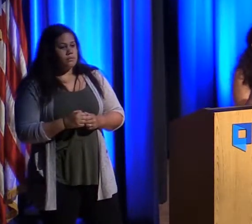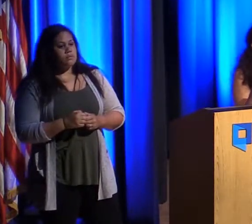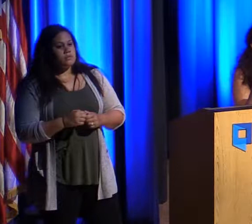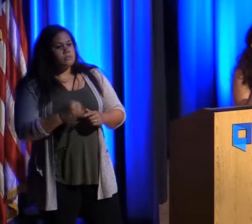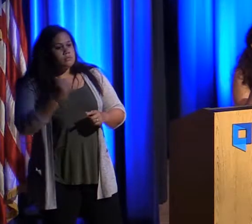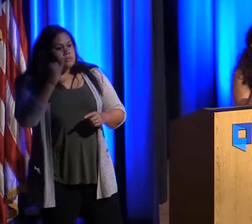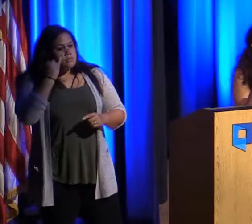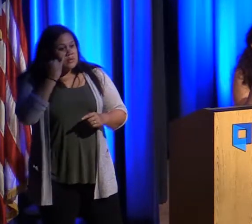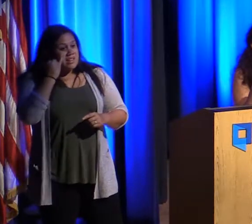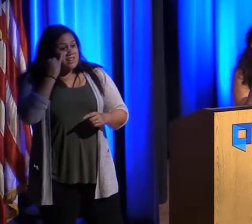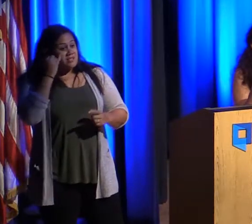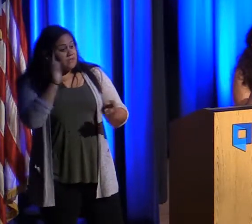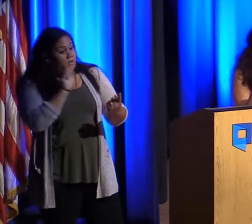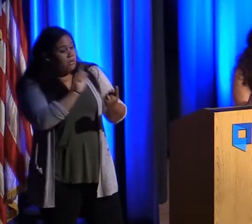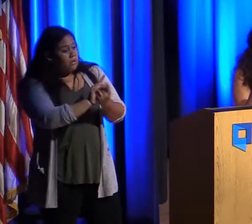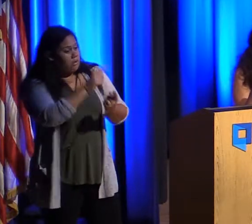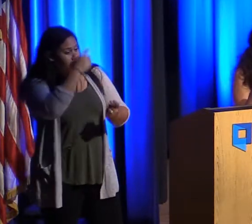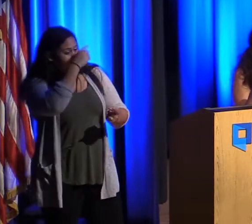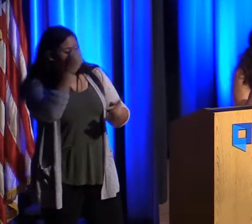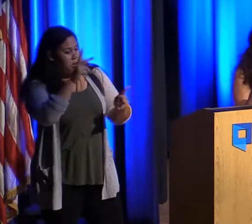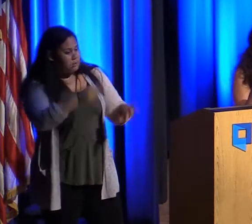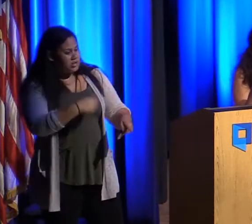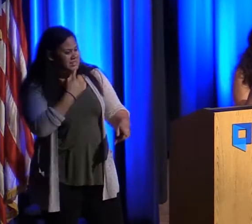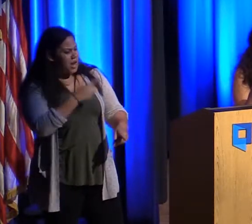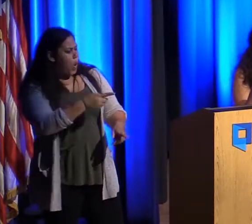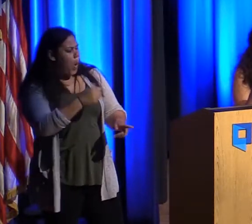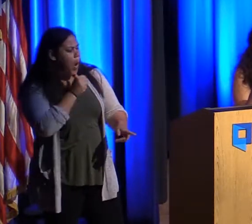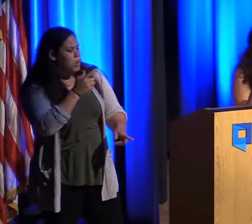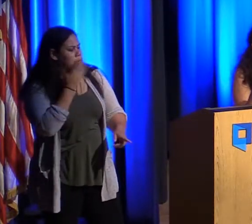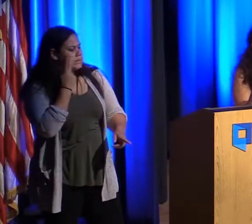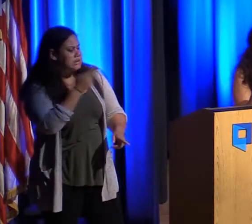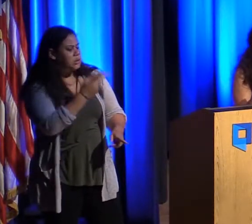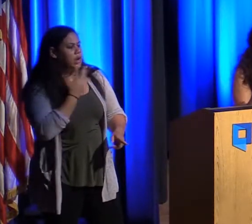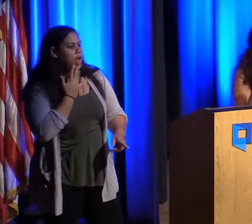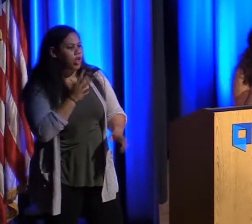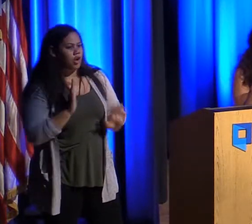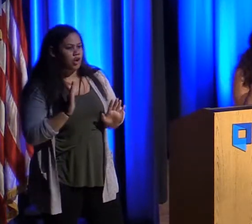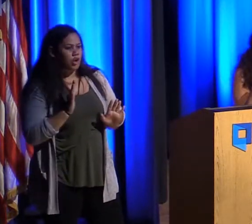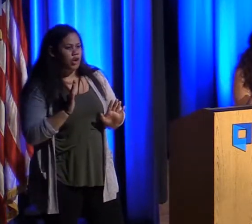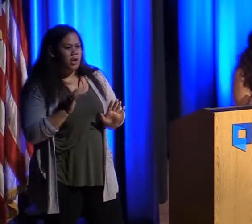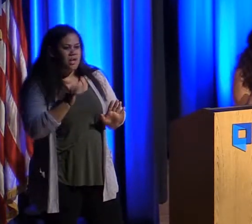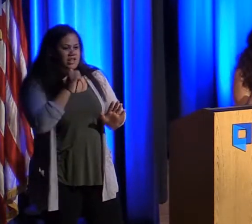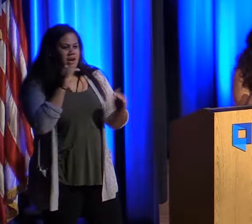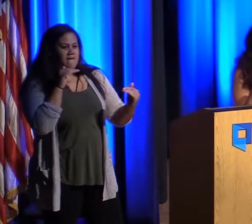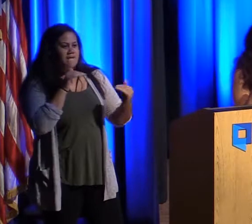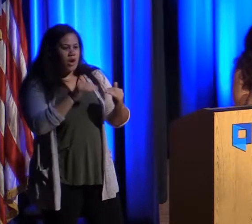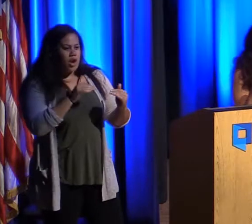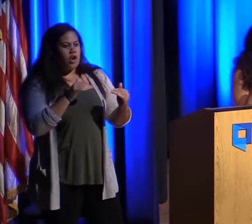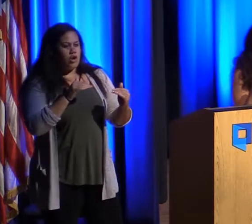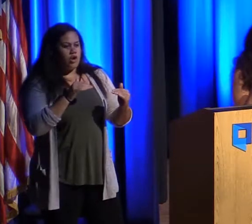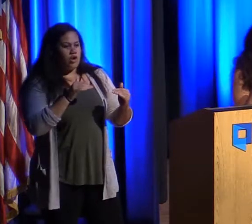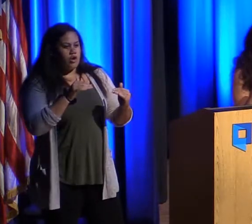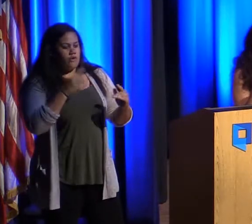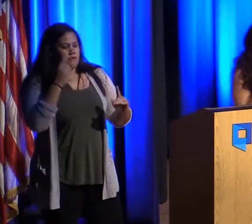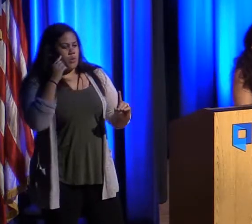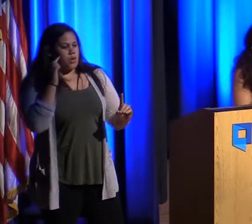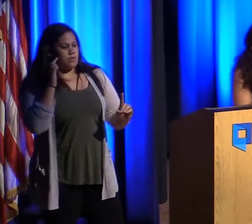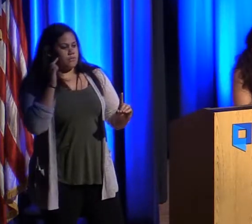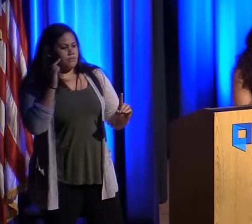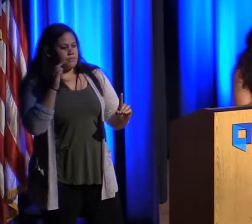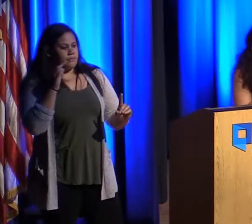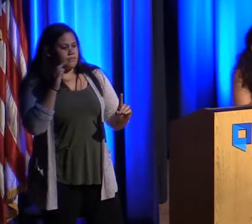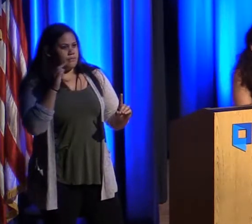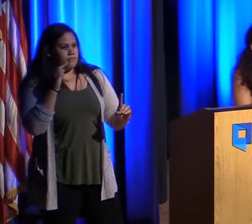there, that is a problem. And so I think what people are trying to say is, I